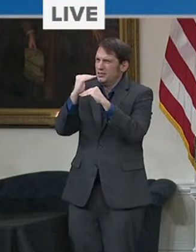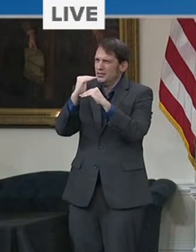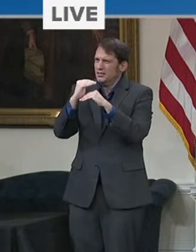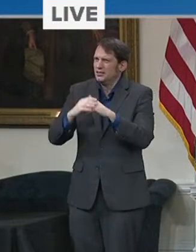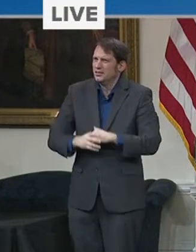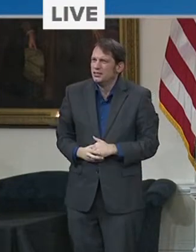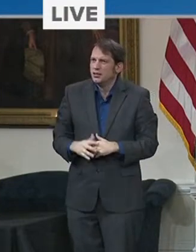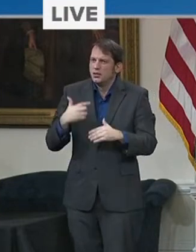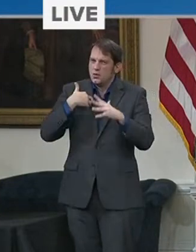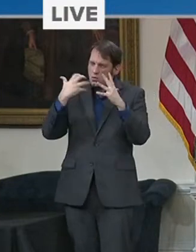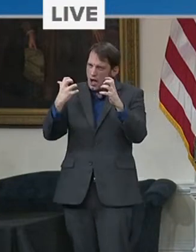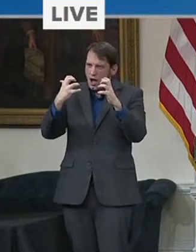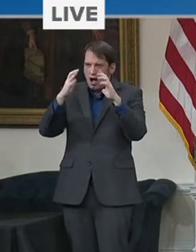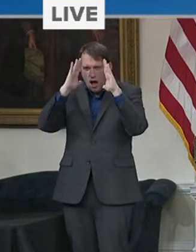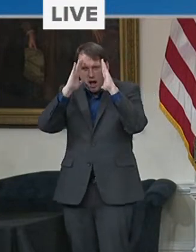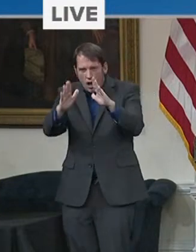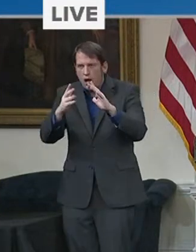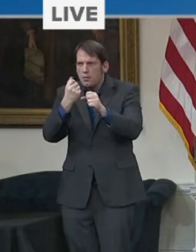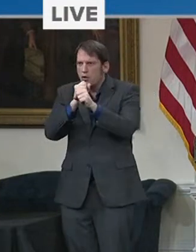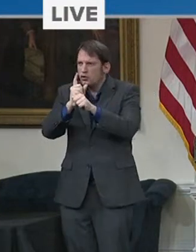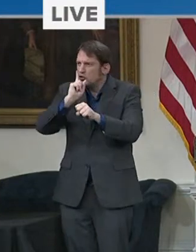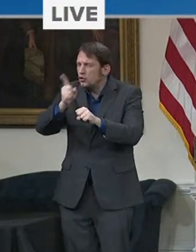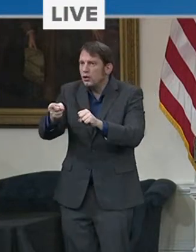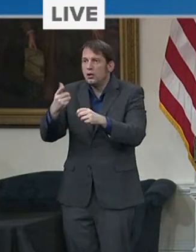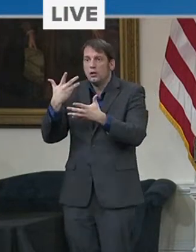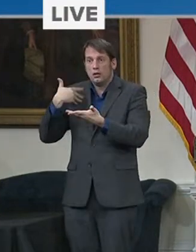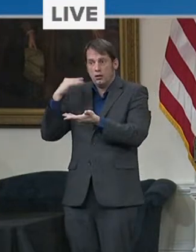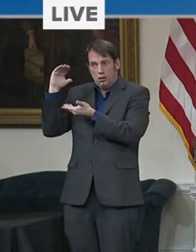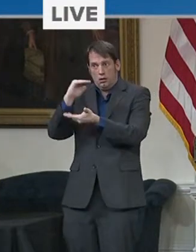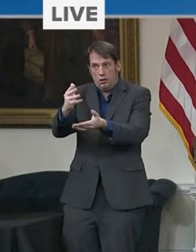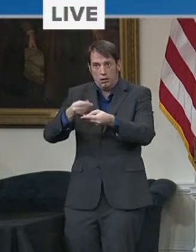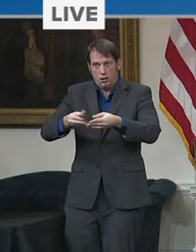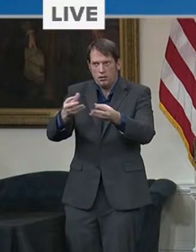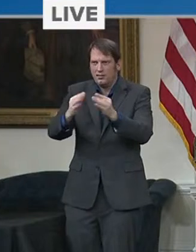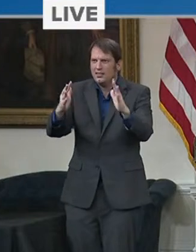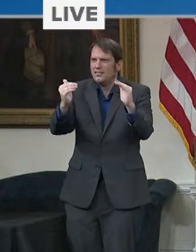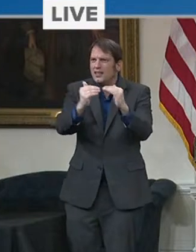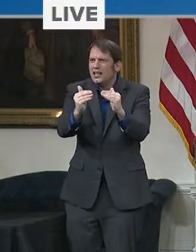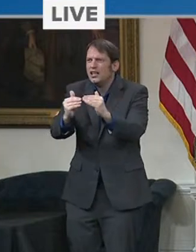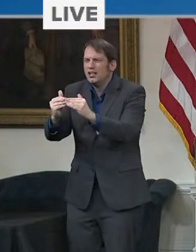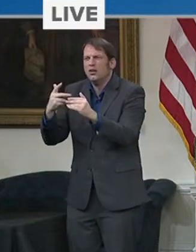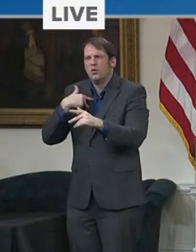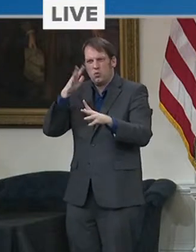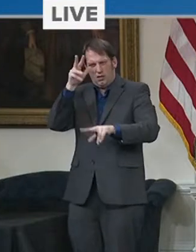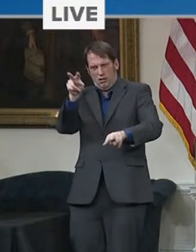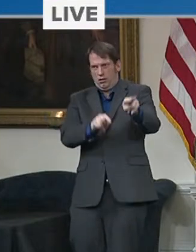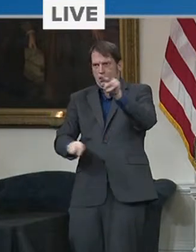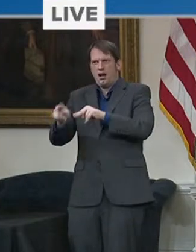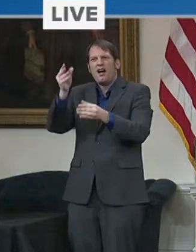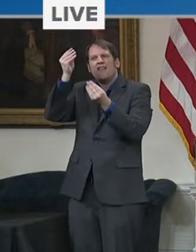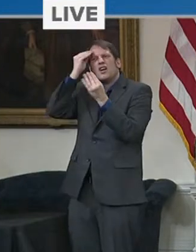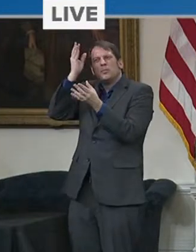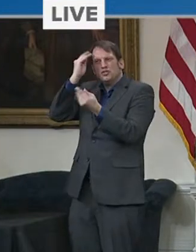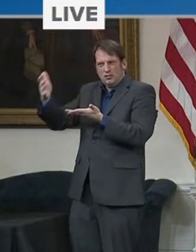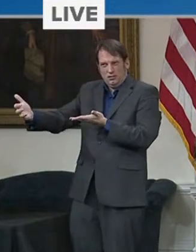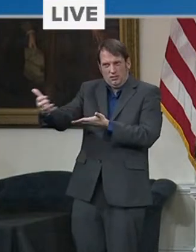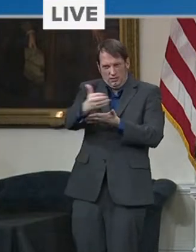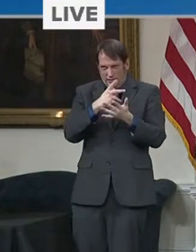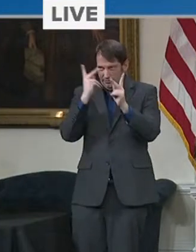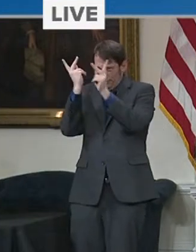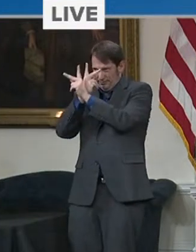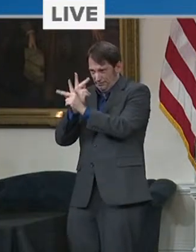equitable distribution, we're utilizing data and modeling to prioritize